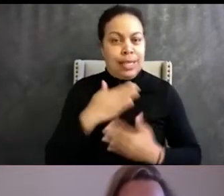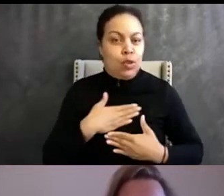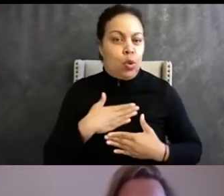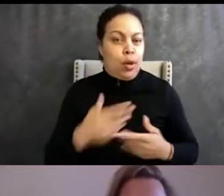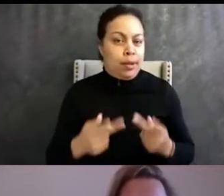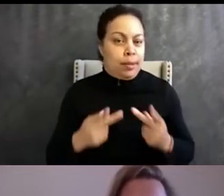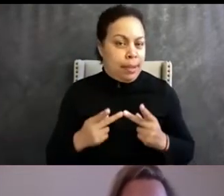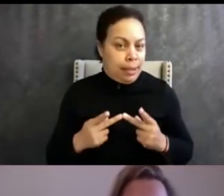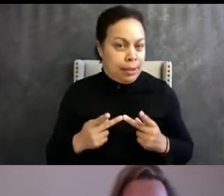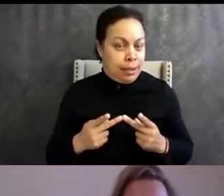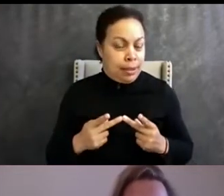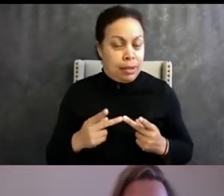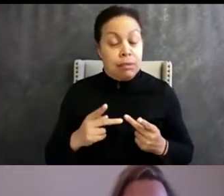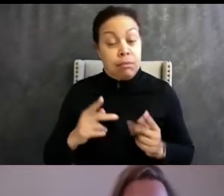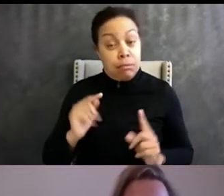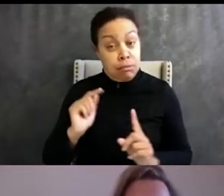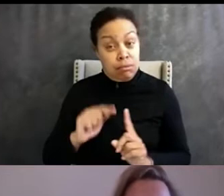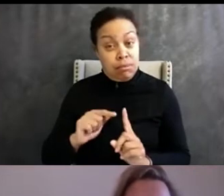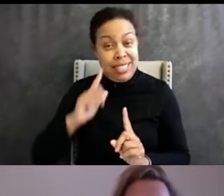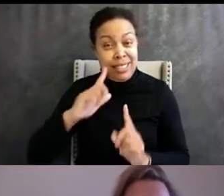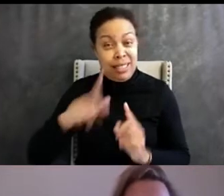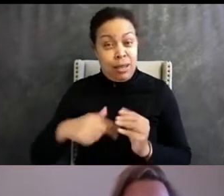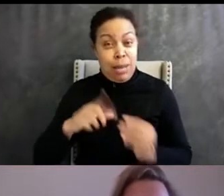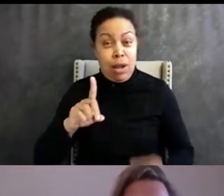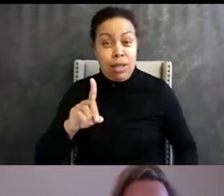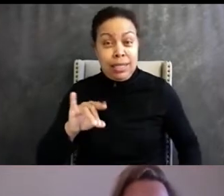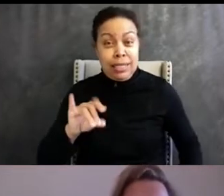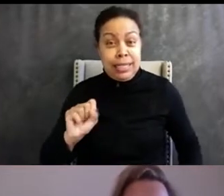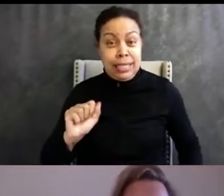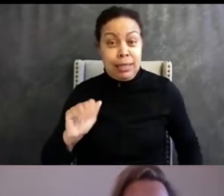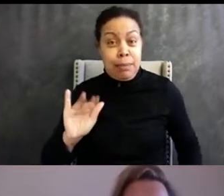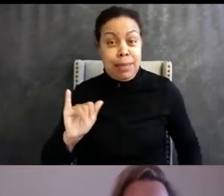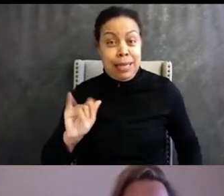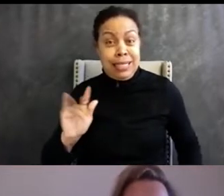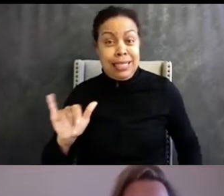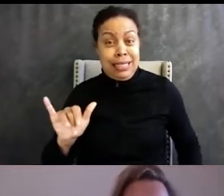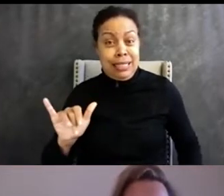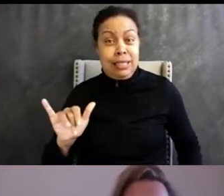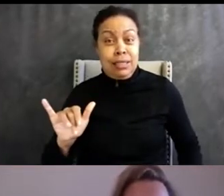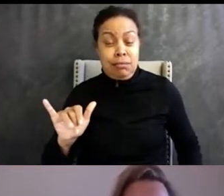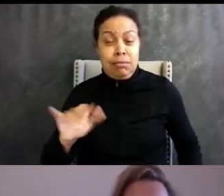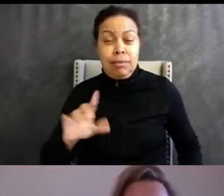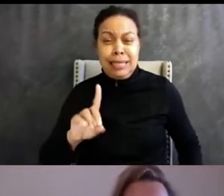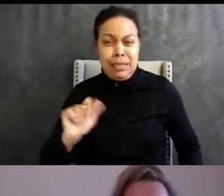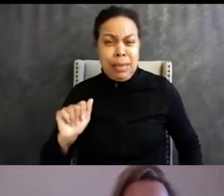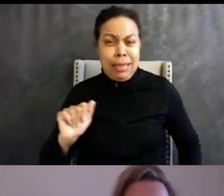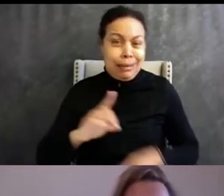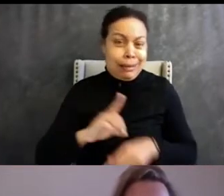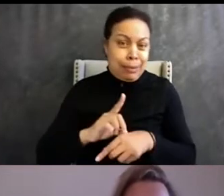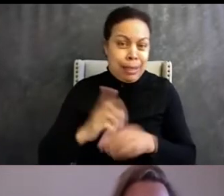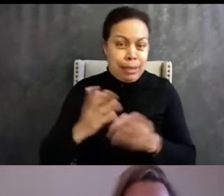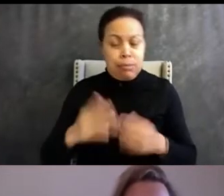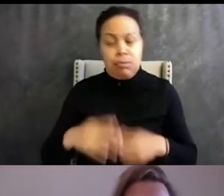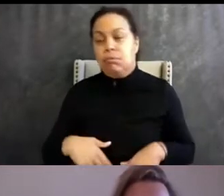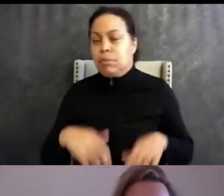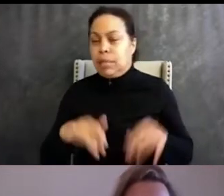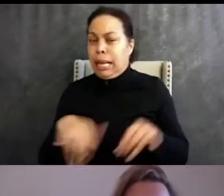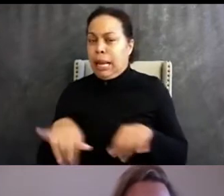about disability, it is easy and it is common practice to come from a